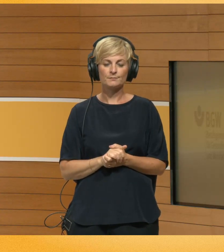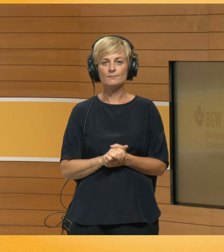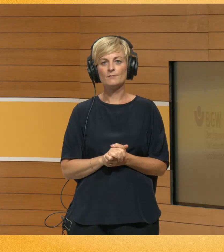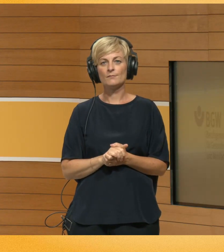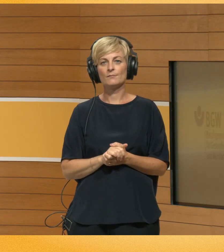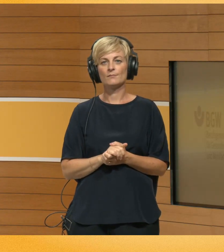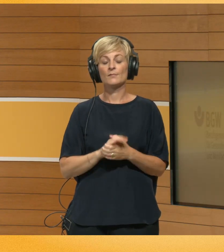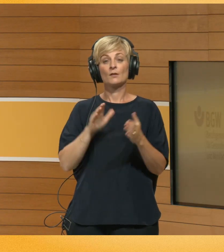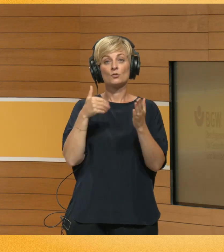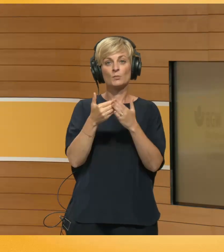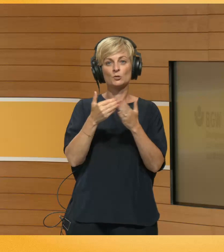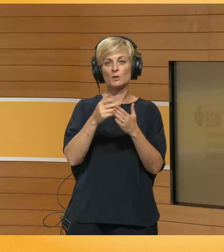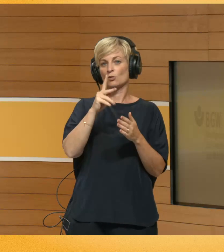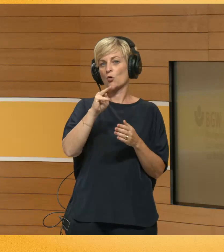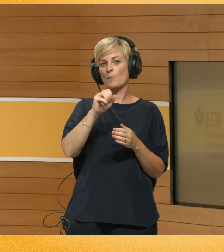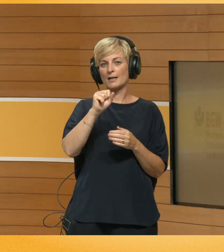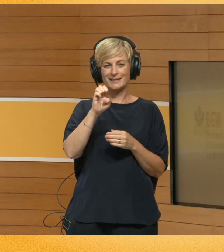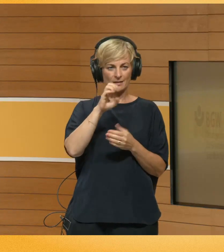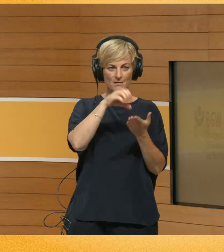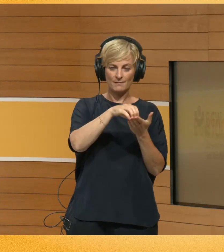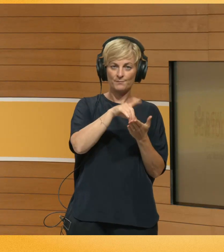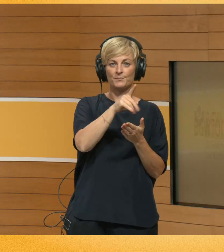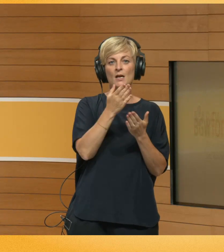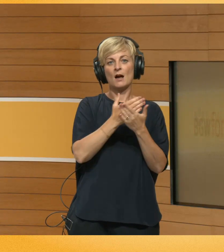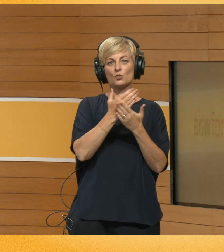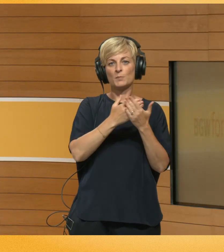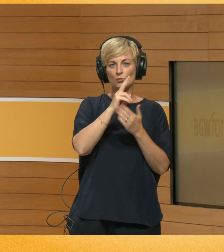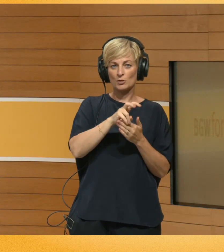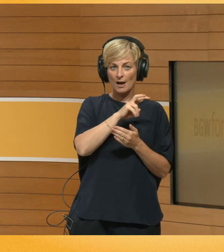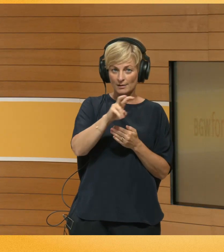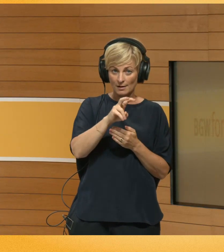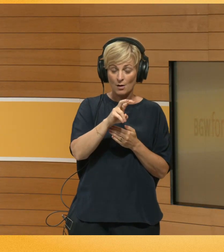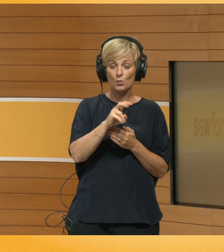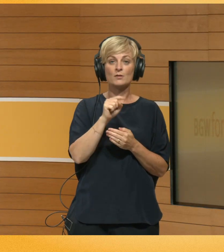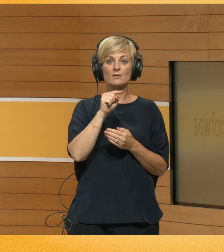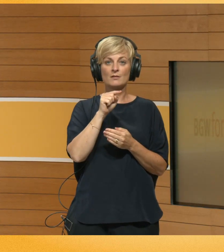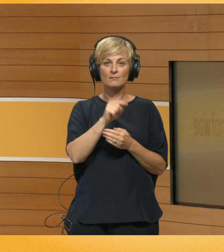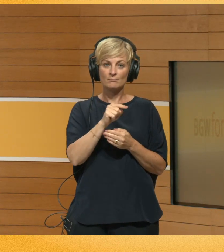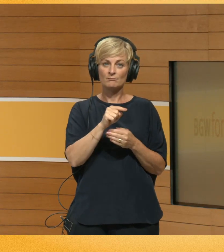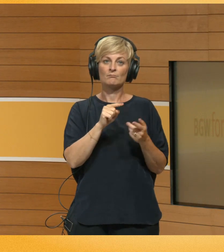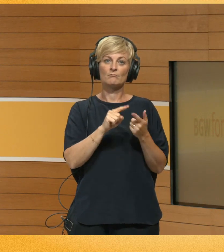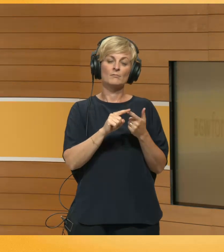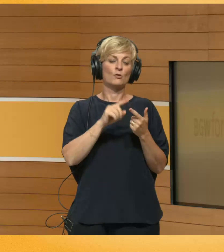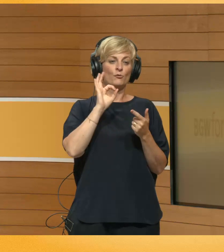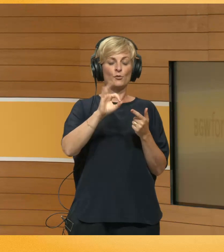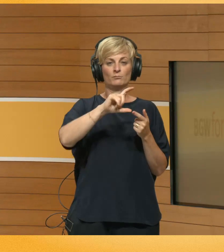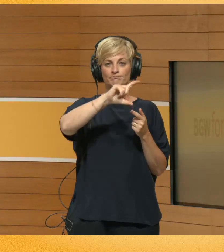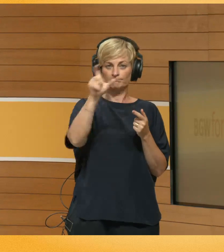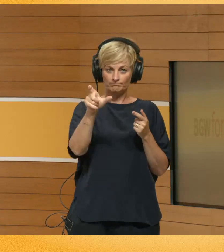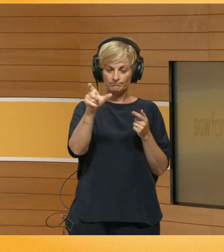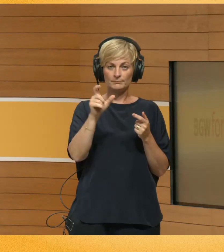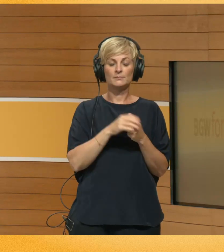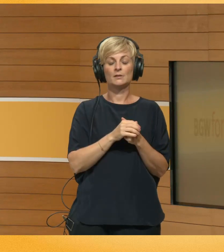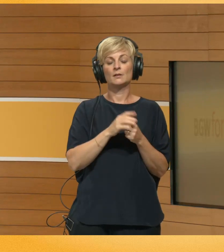belt and then the middle belt. And then the Kolebu Teaching Hospital in Accra will cover the southern belt. So this